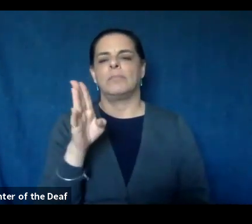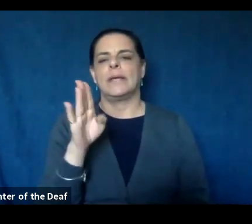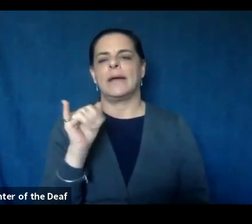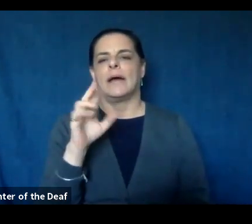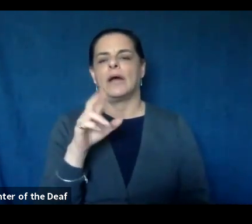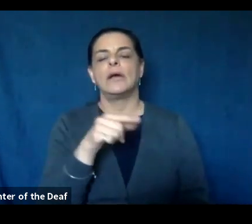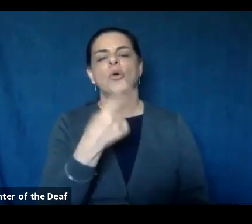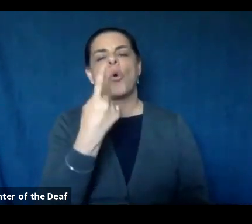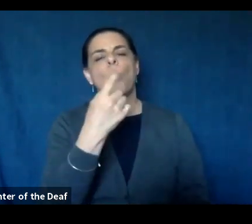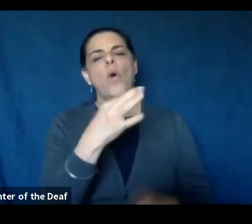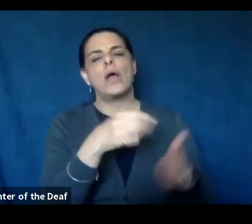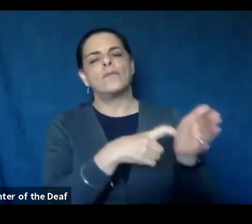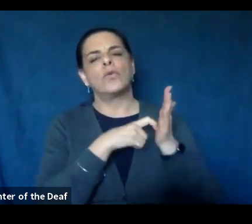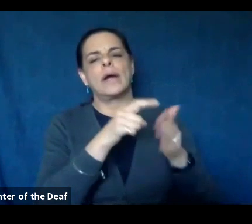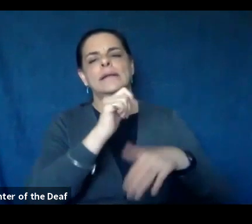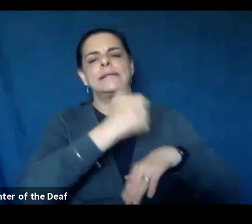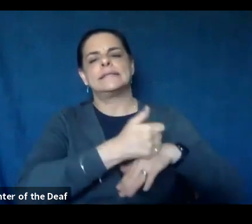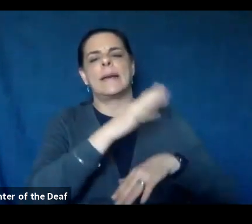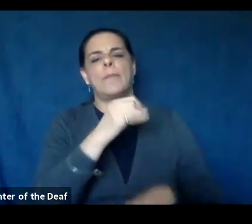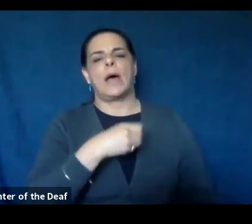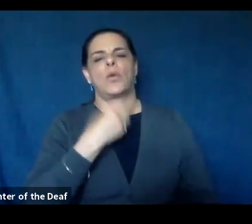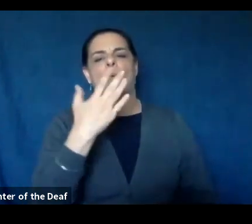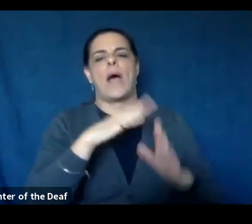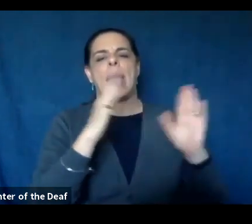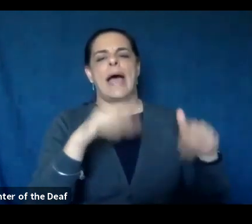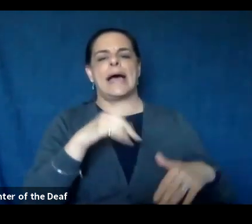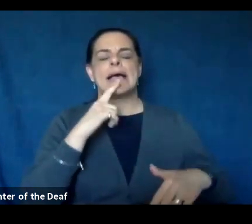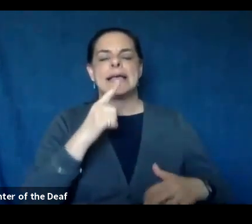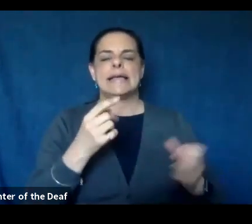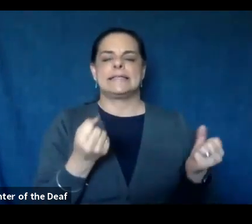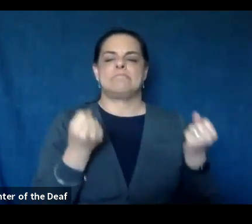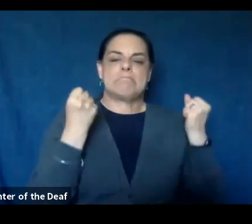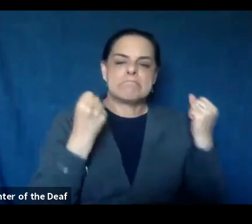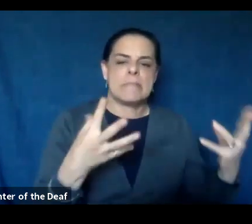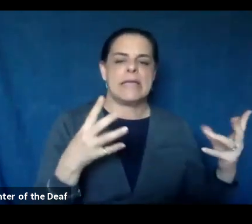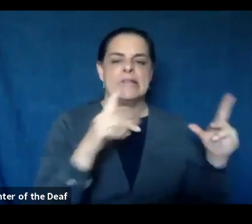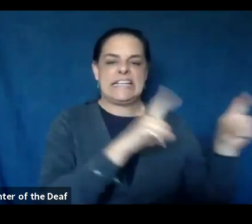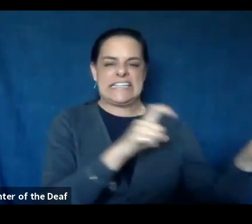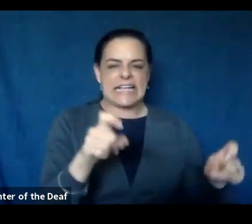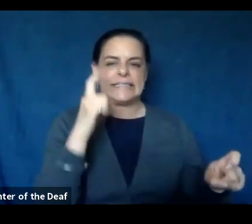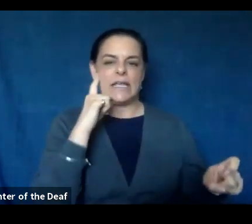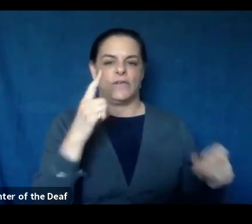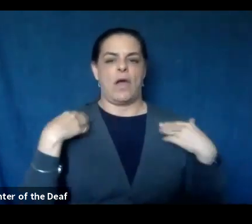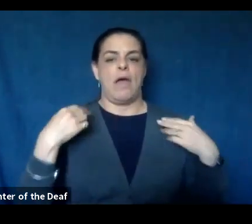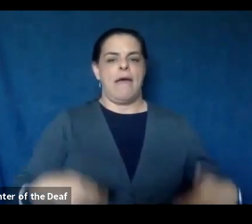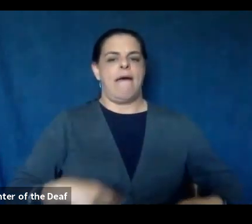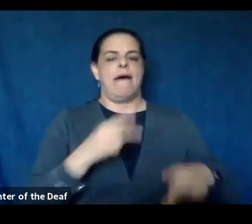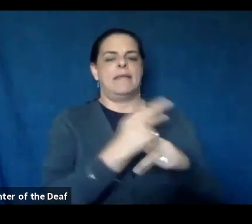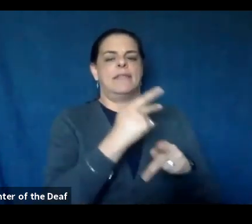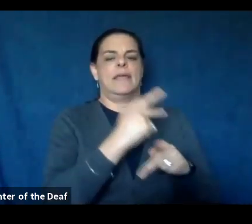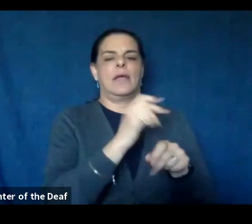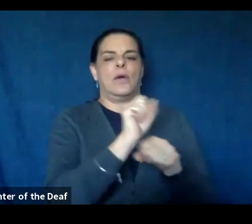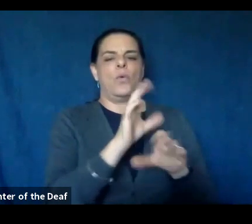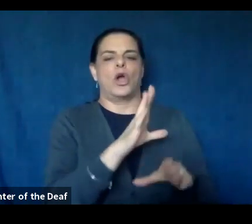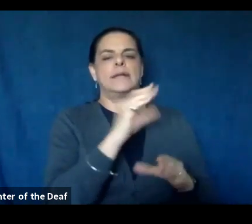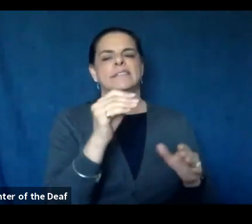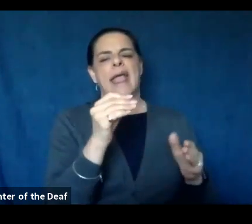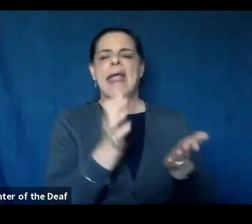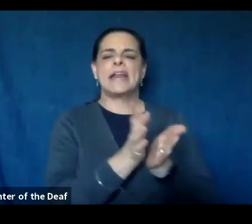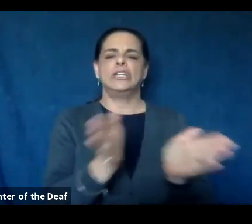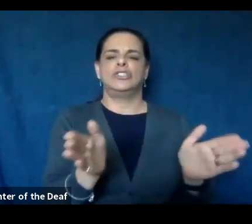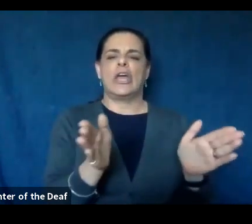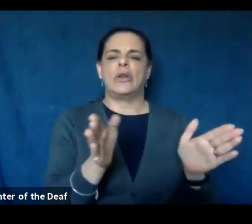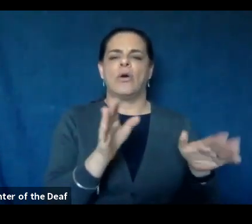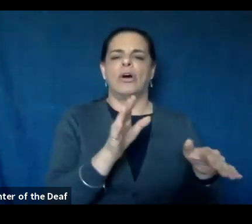One of the criteria set forth by the White House is robust testing for healthcare workers and in general, flat or increasing testing